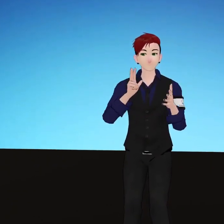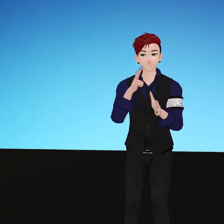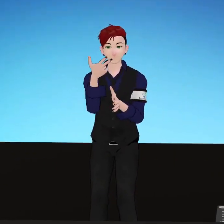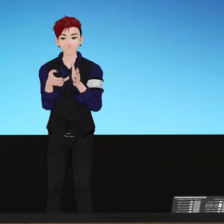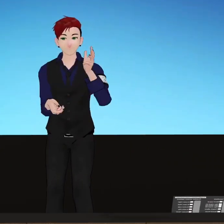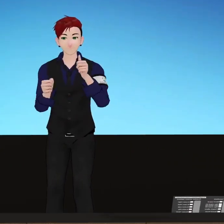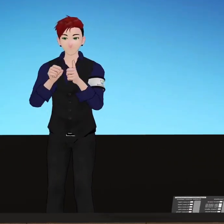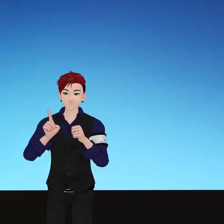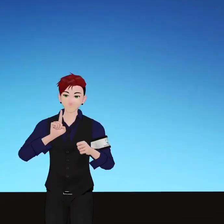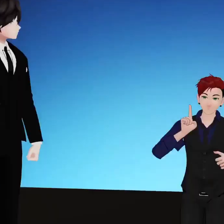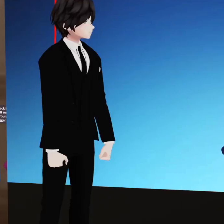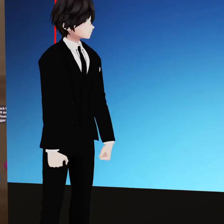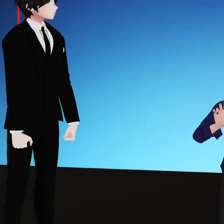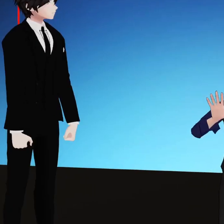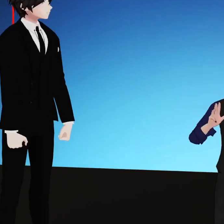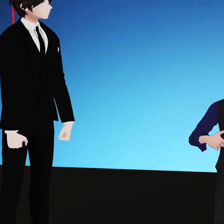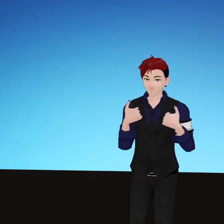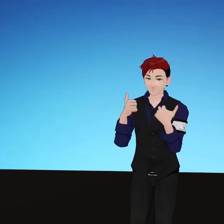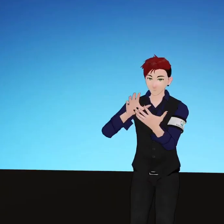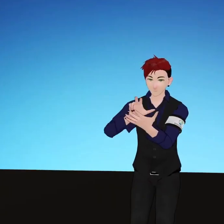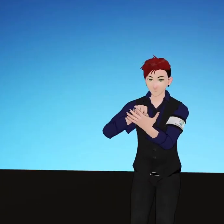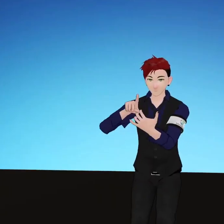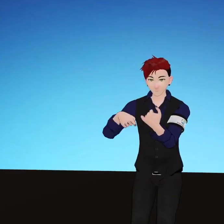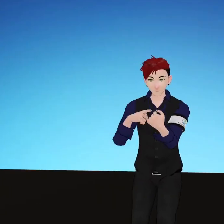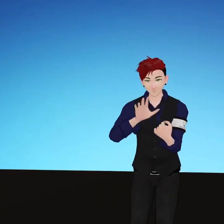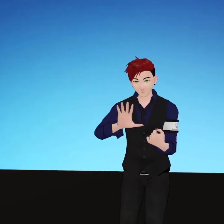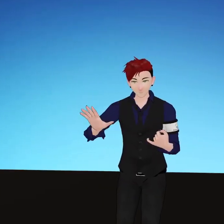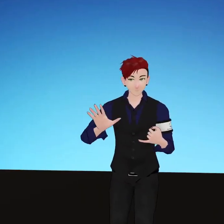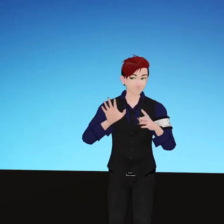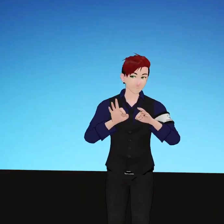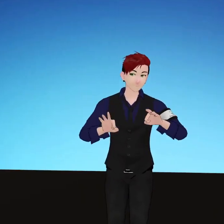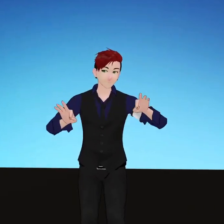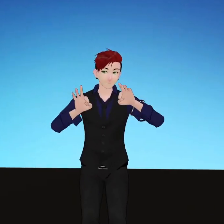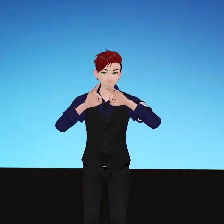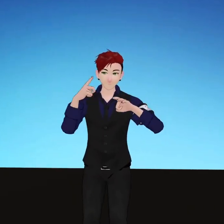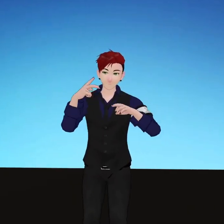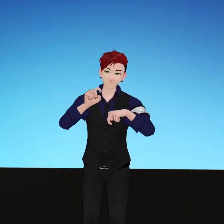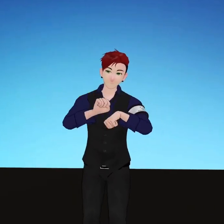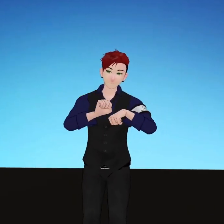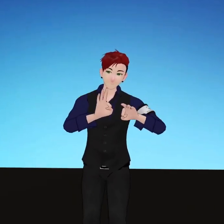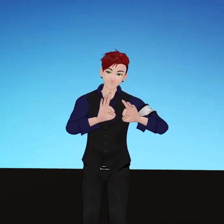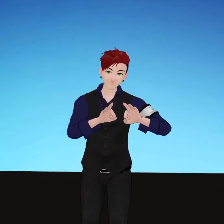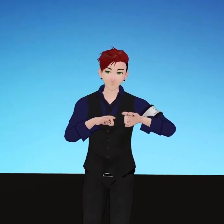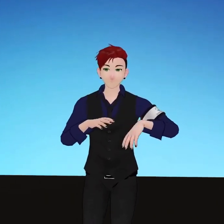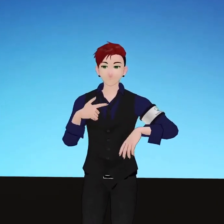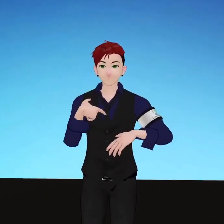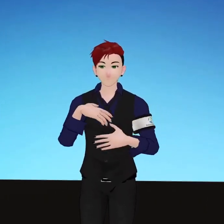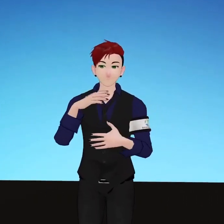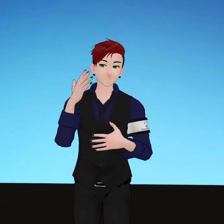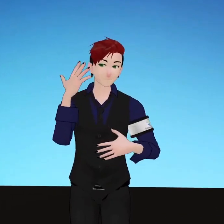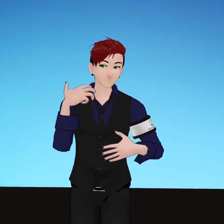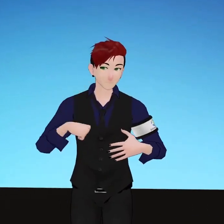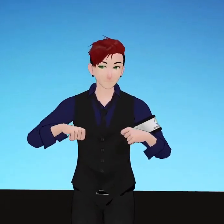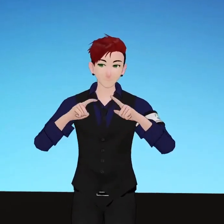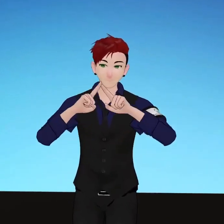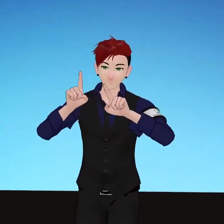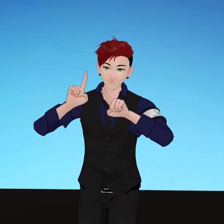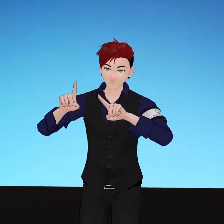lives, which is a big thing about being an interpreter, is that you get to experience these things that if this person